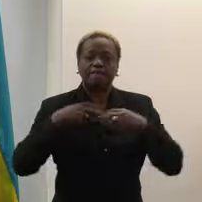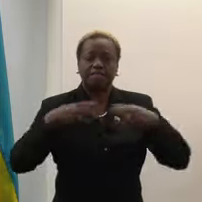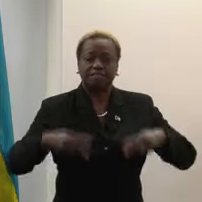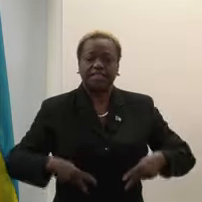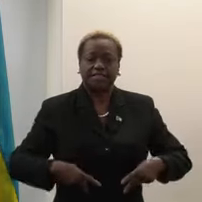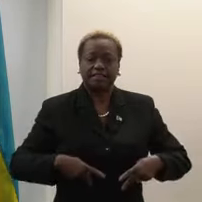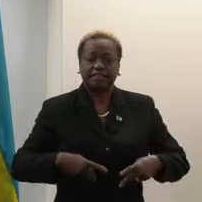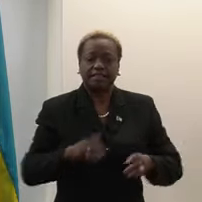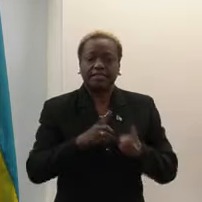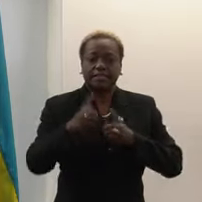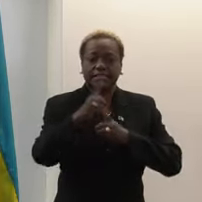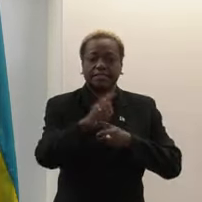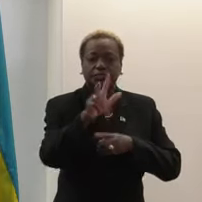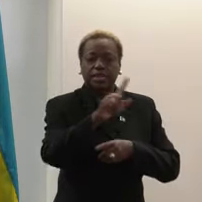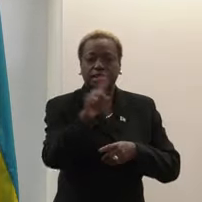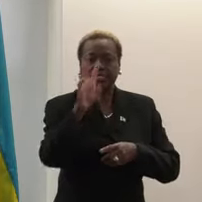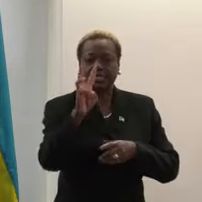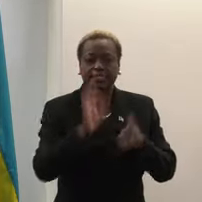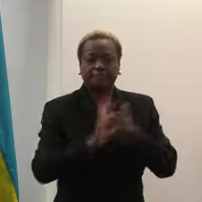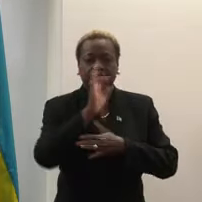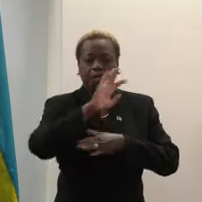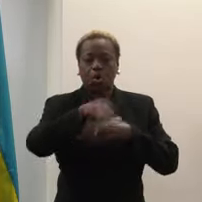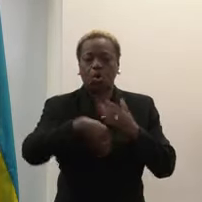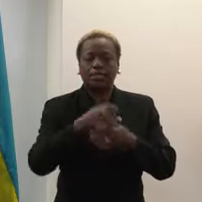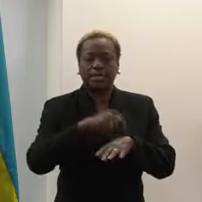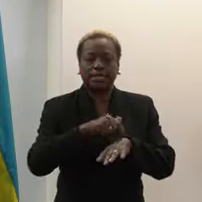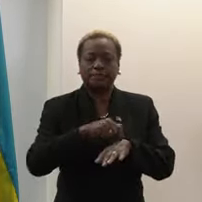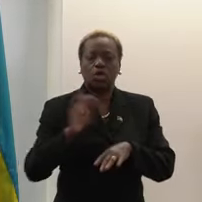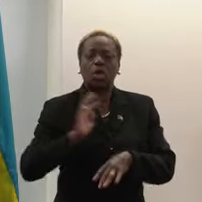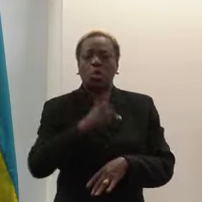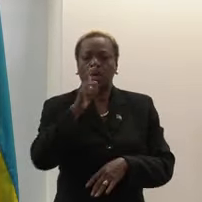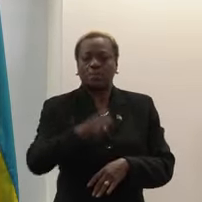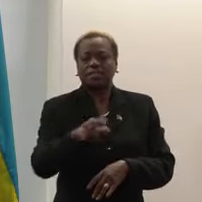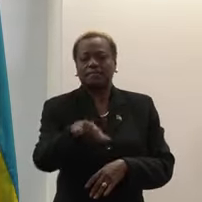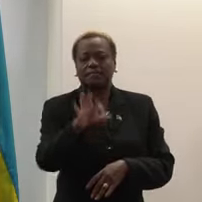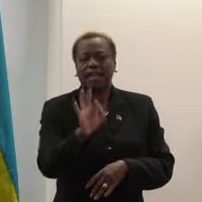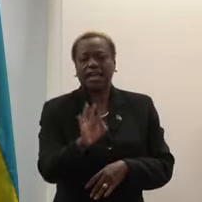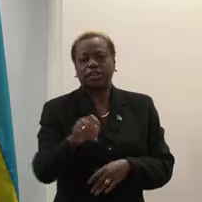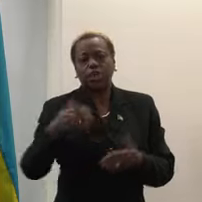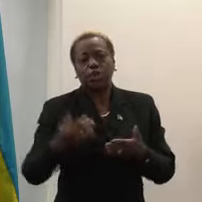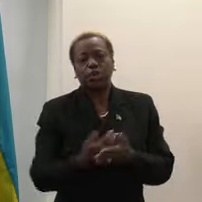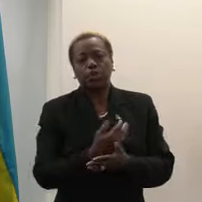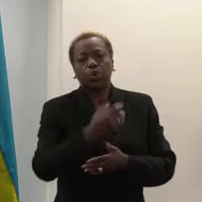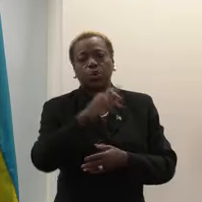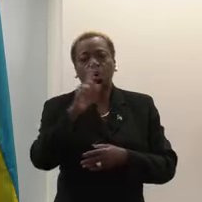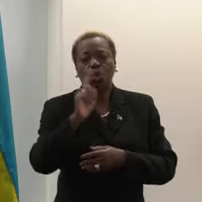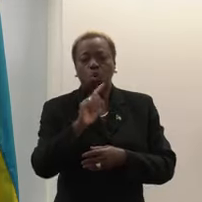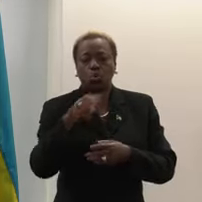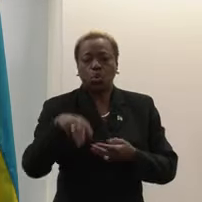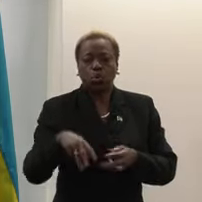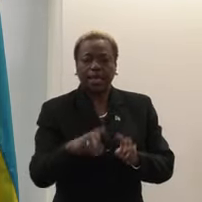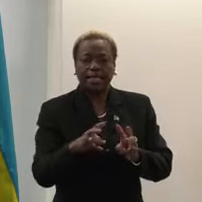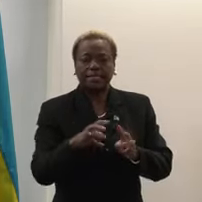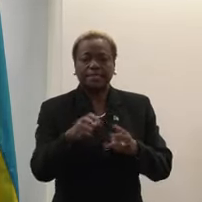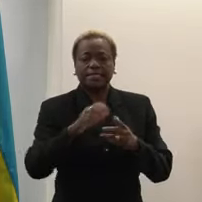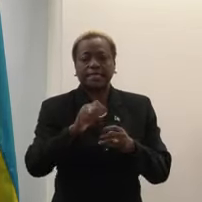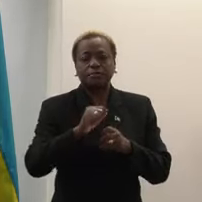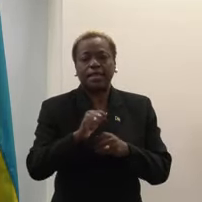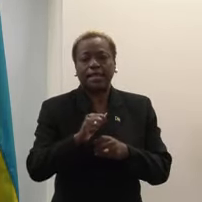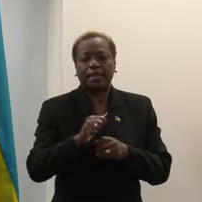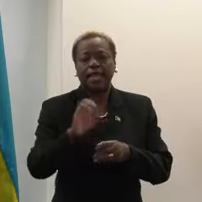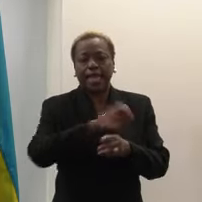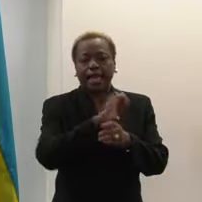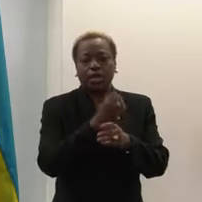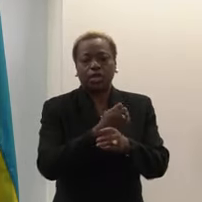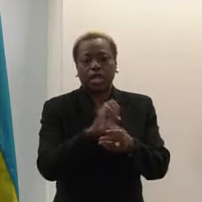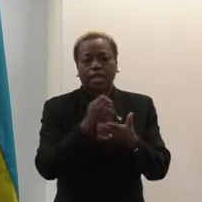3 to 6 feet at all times. We must find new ways of stimulating economic growth. Even